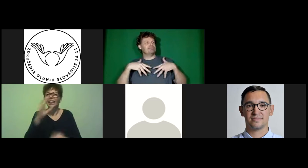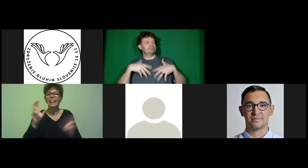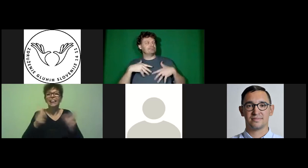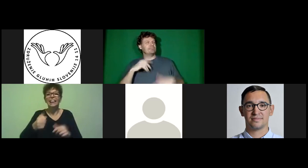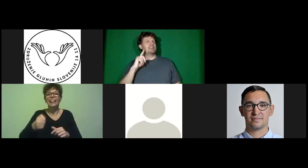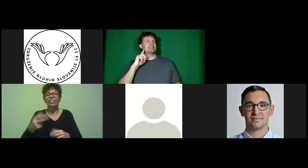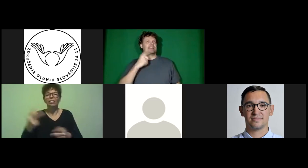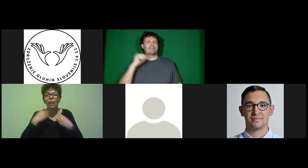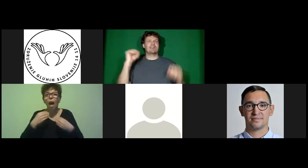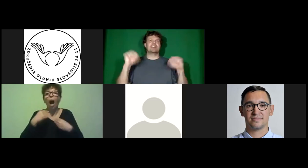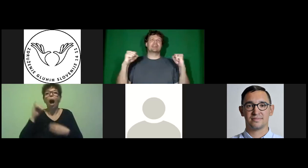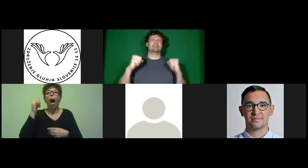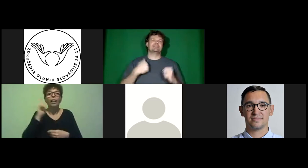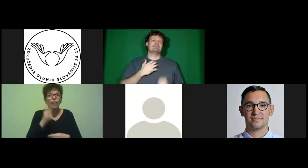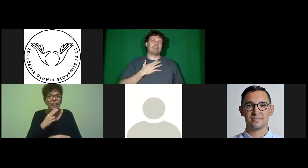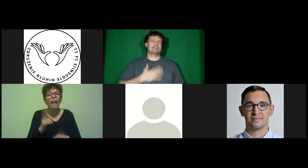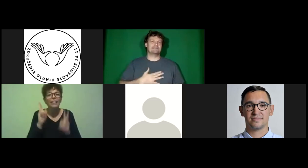or in the public's view.